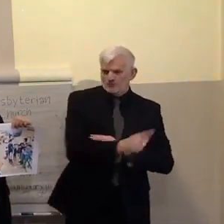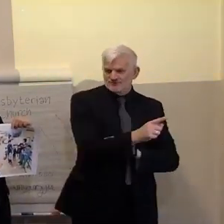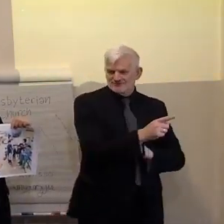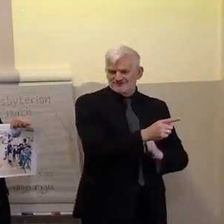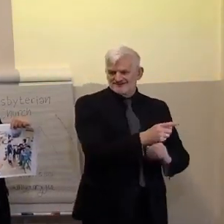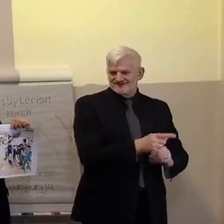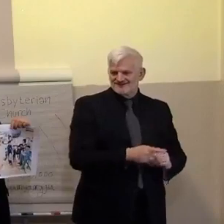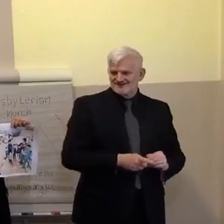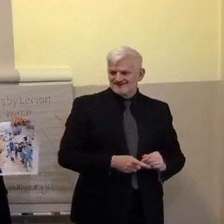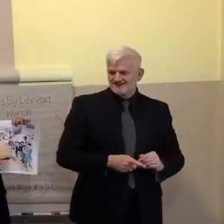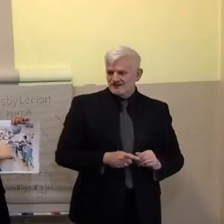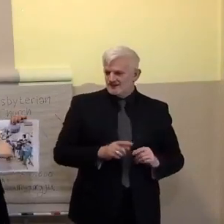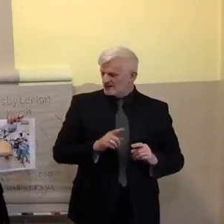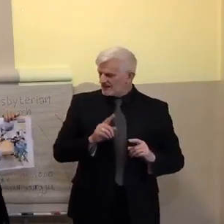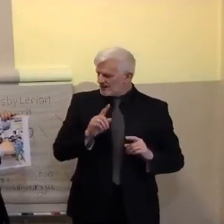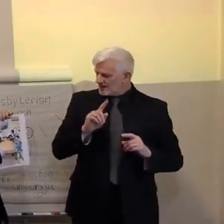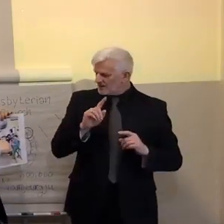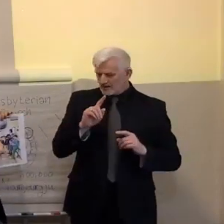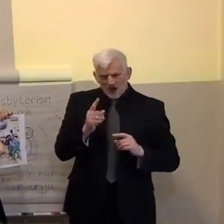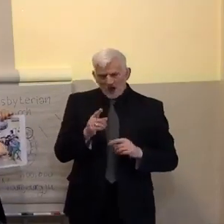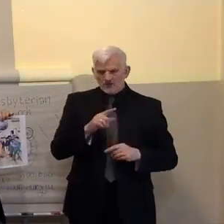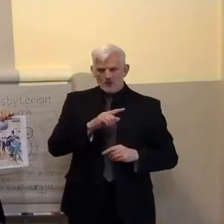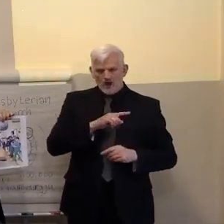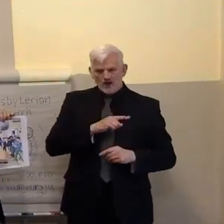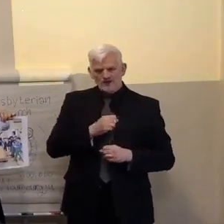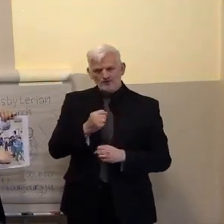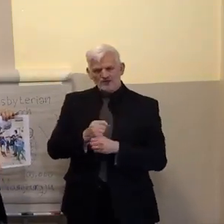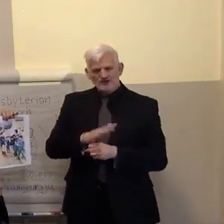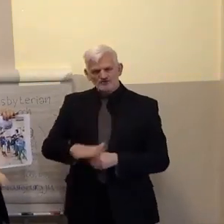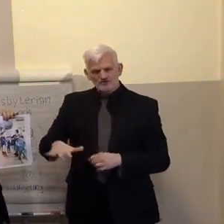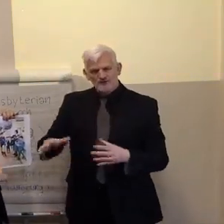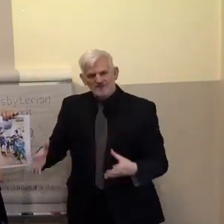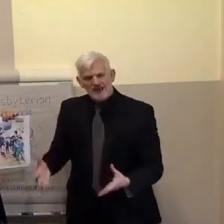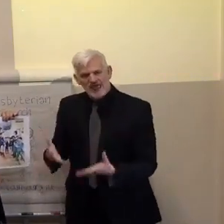but she couldn't because of grandchildren playing with my children.